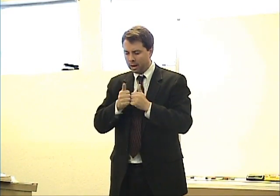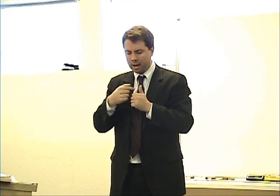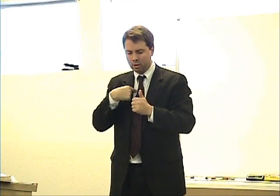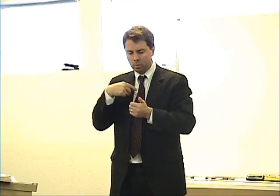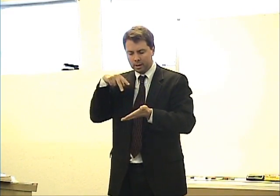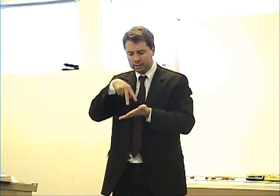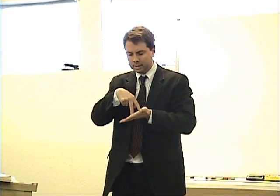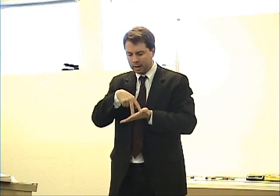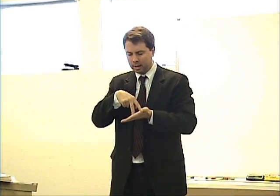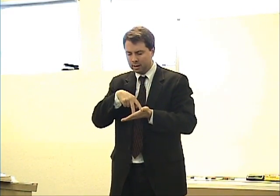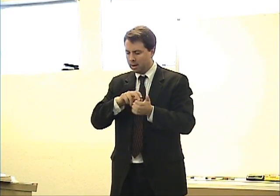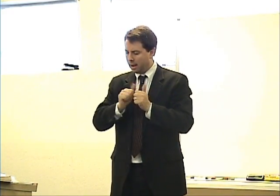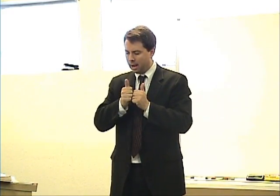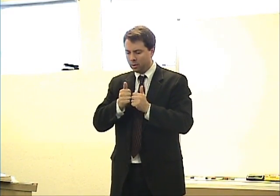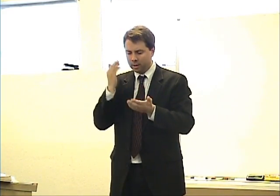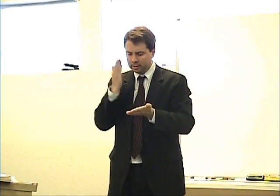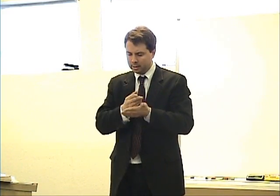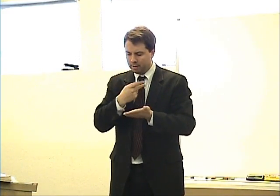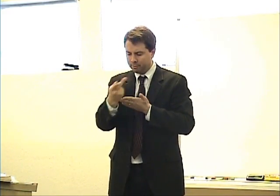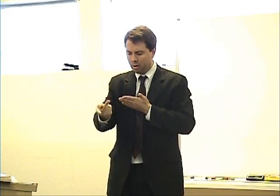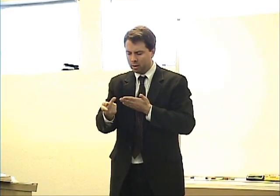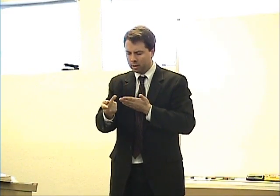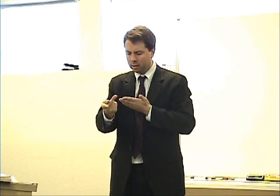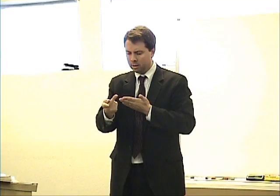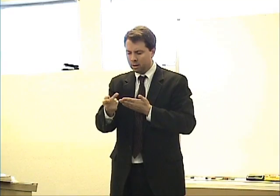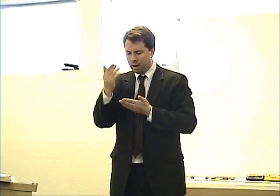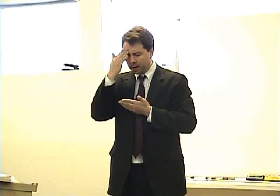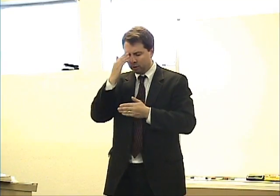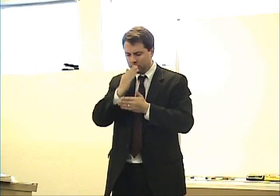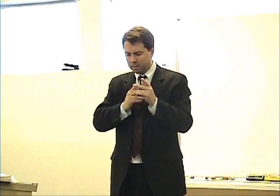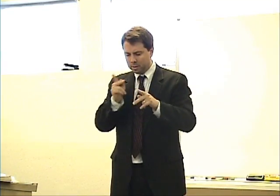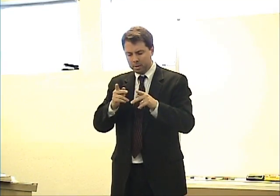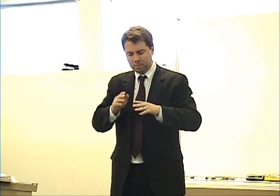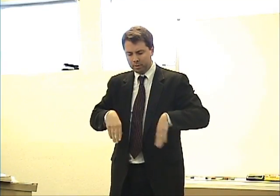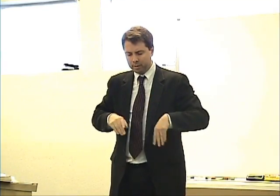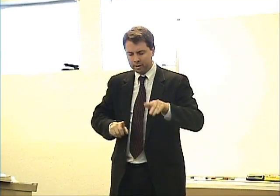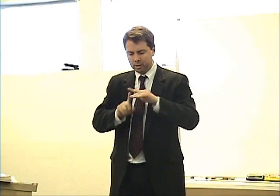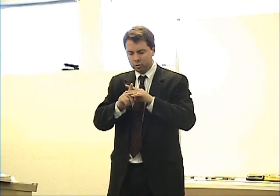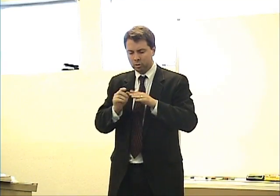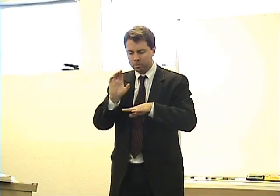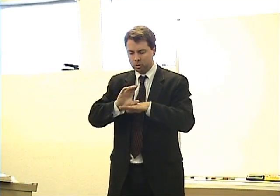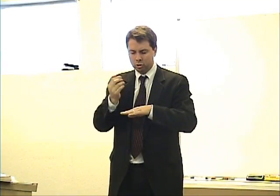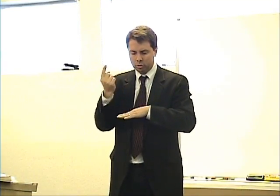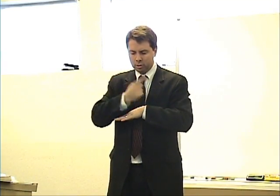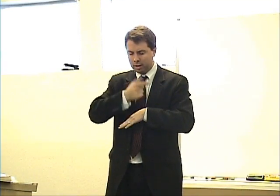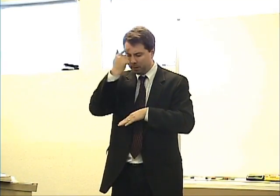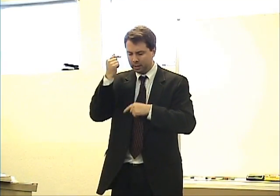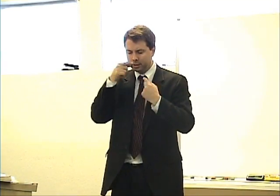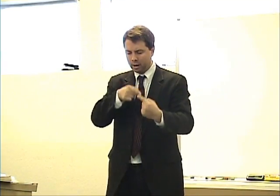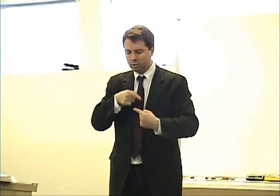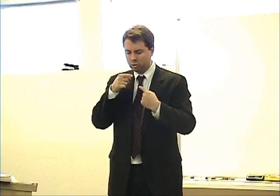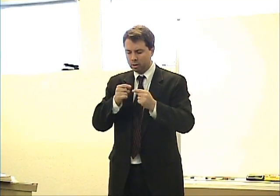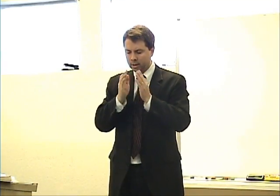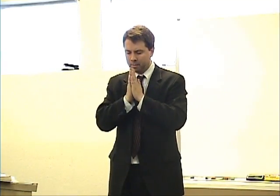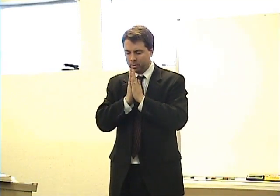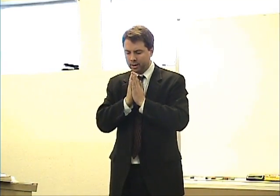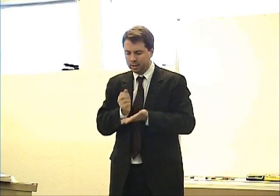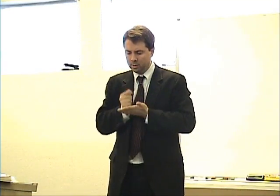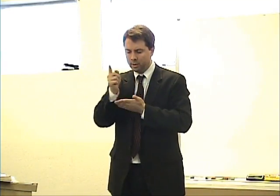How do I stand? How do I stop falling? I know some of the people have not yet shown up to church today because they are struggling. I pray that you would help